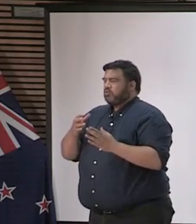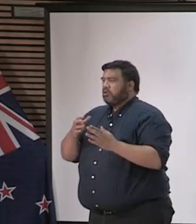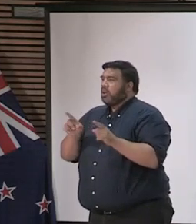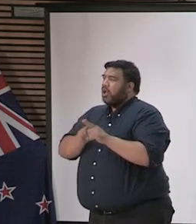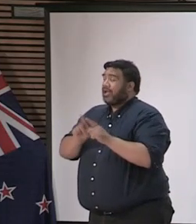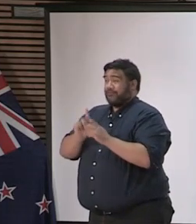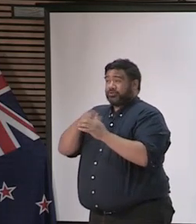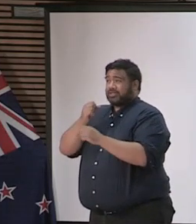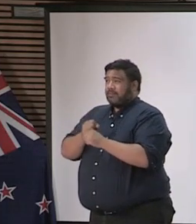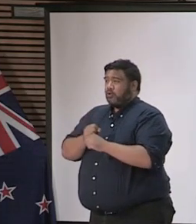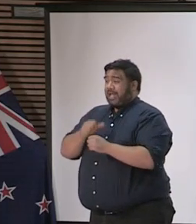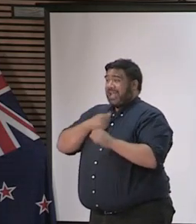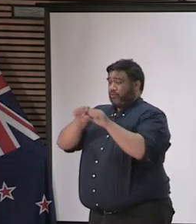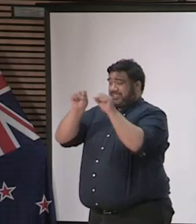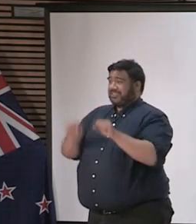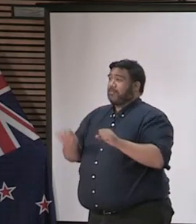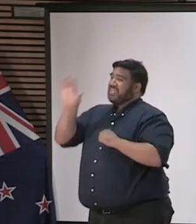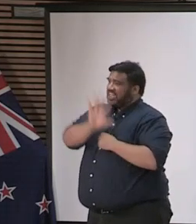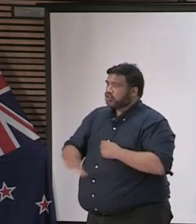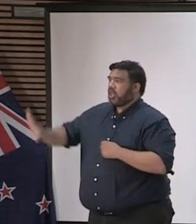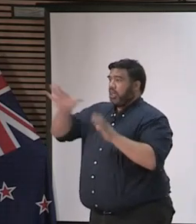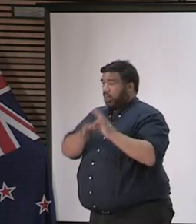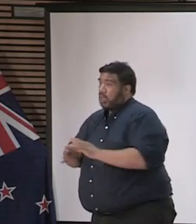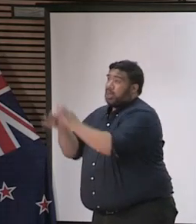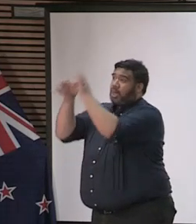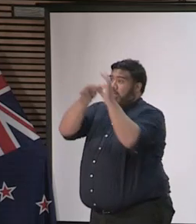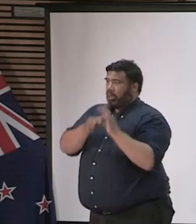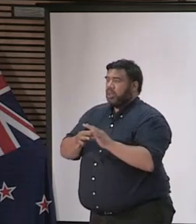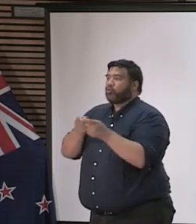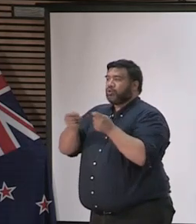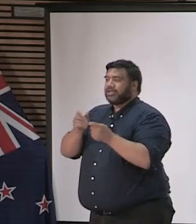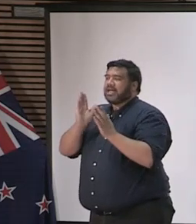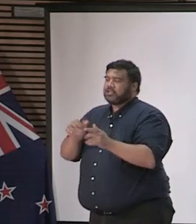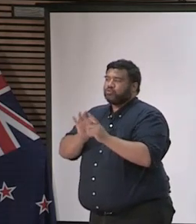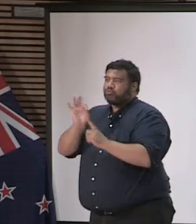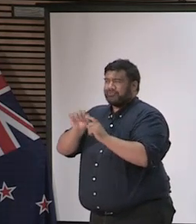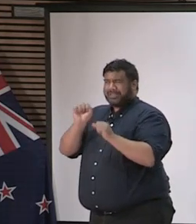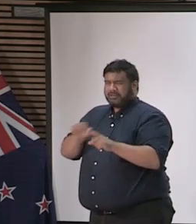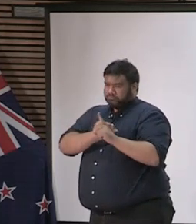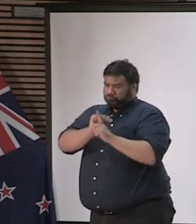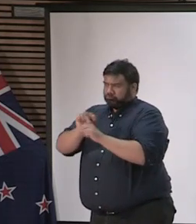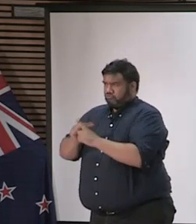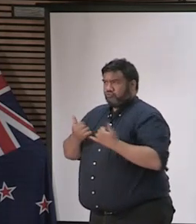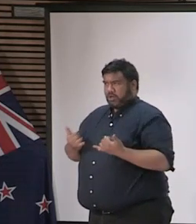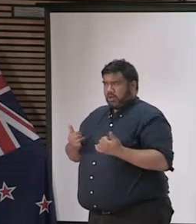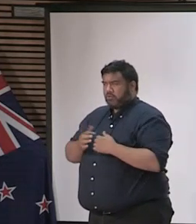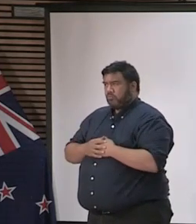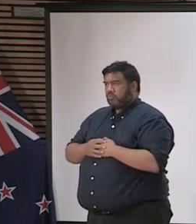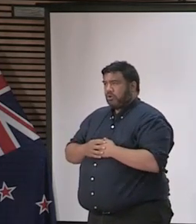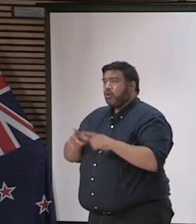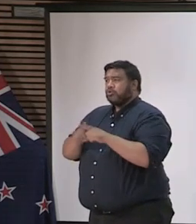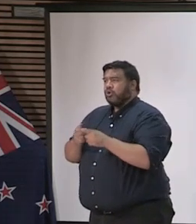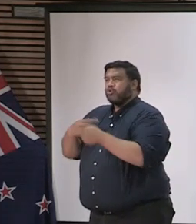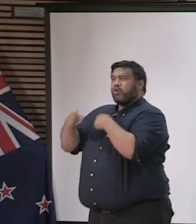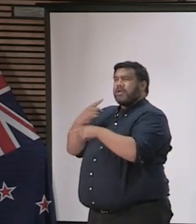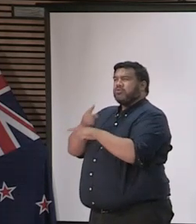national networking of that system. So yes, that is happening. And again, also to go back to the comments that Dr. Murphy